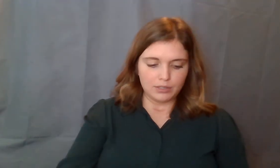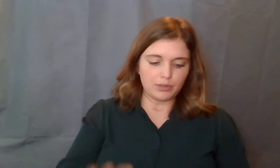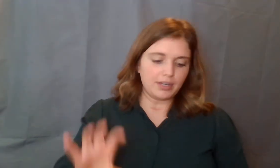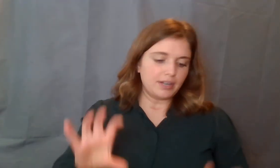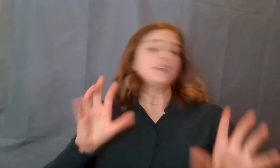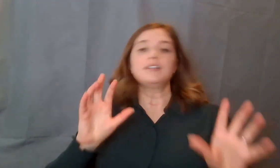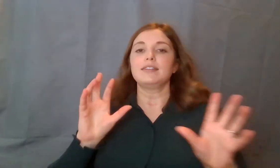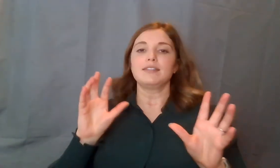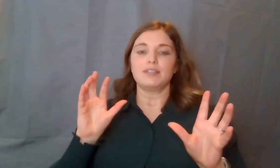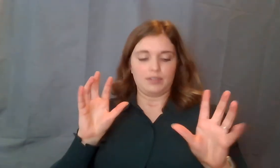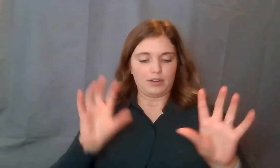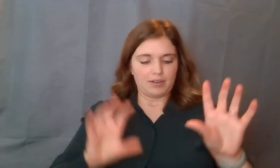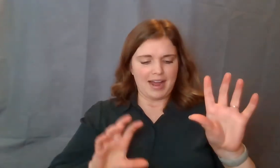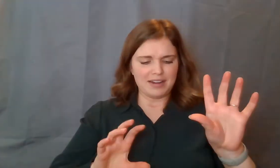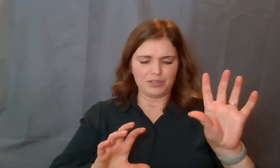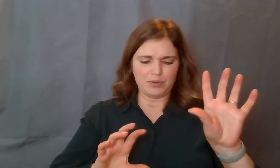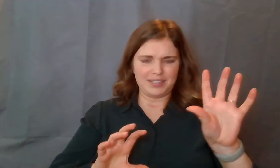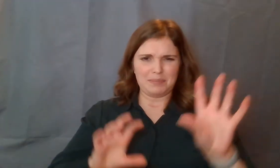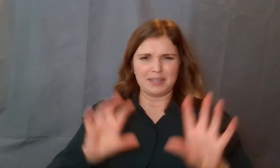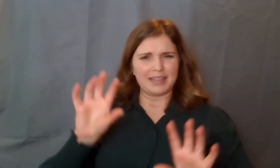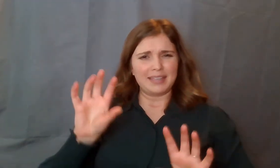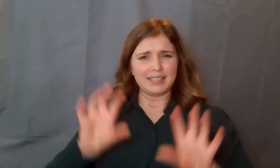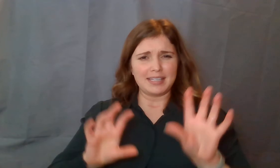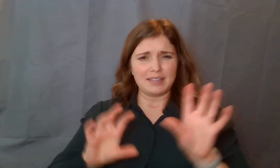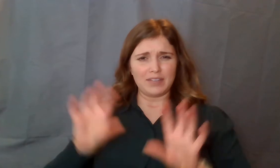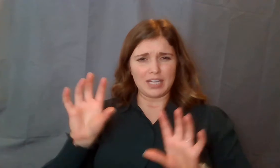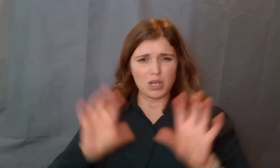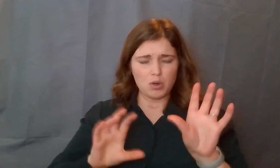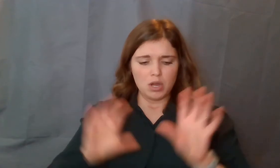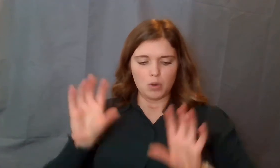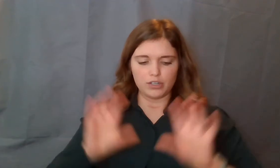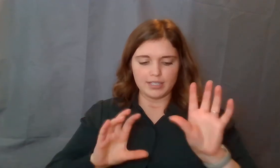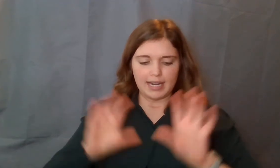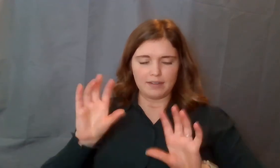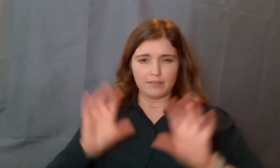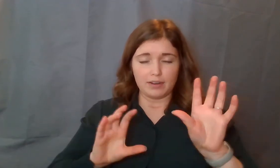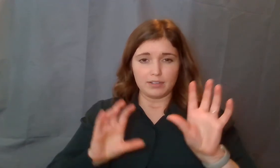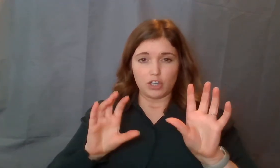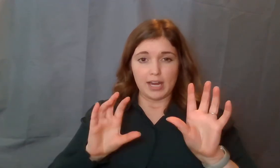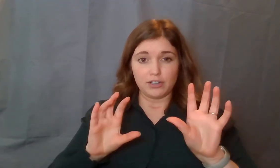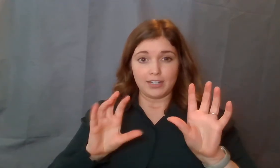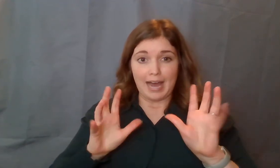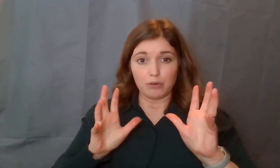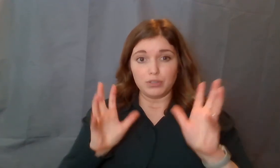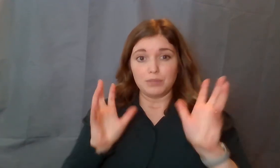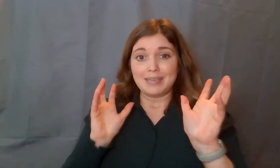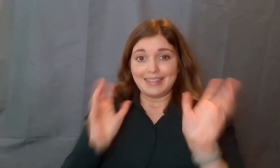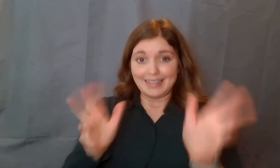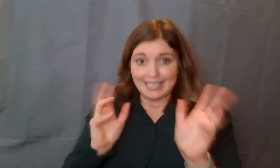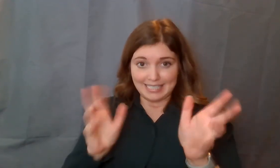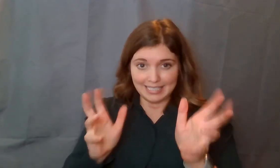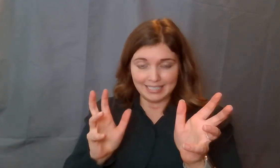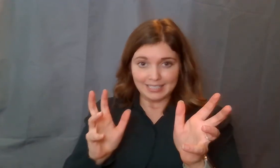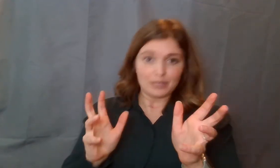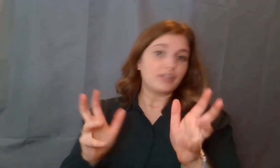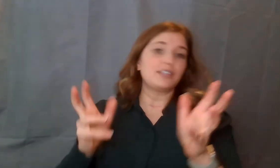So they're kind of doing something like this in the video, which is kind of changed now to be this. So this is